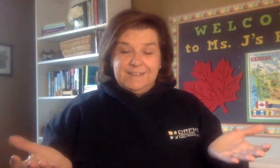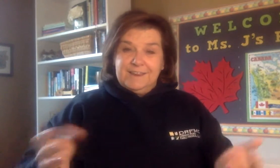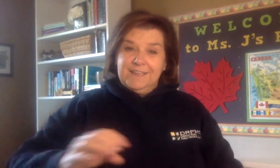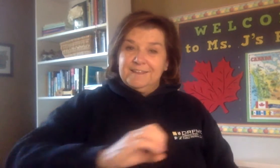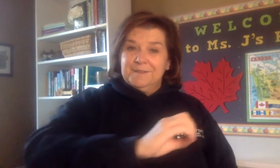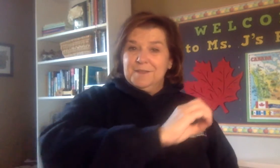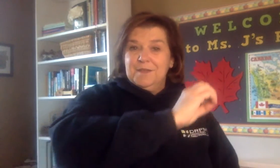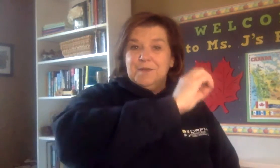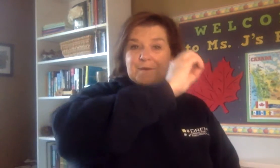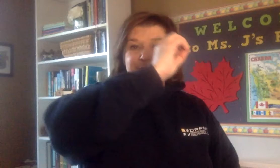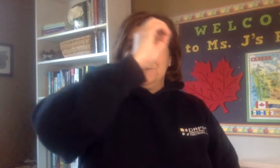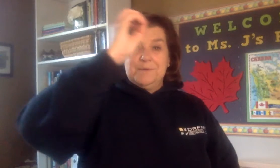then again, O